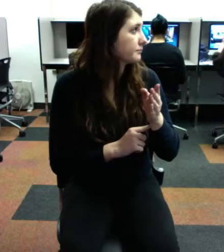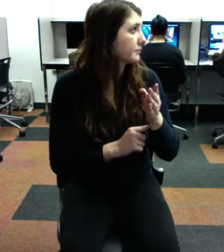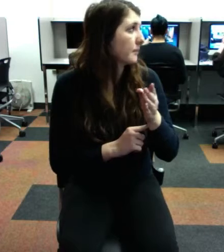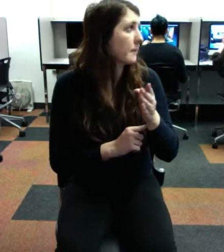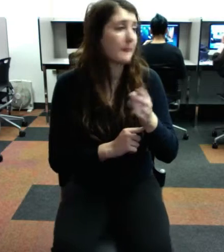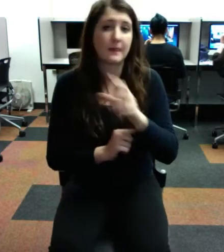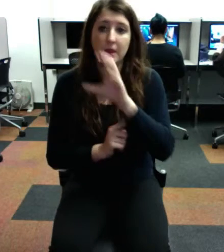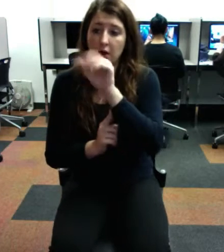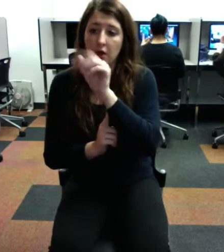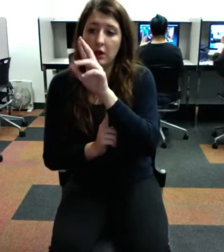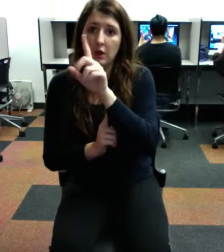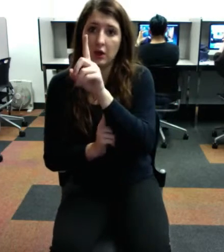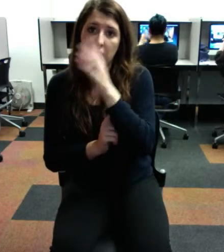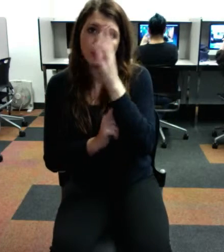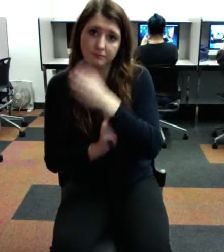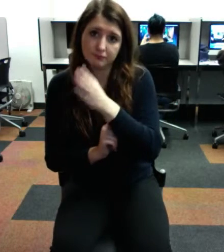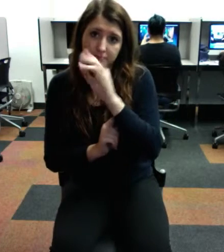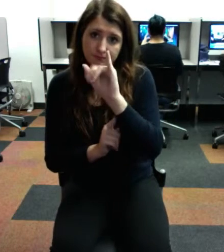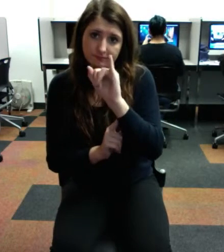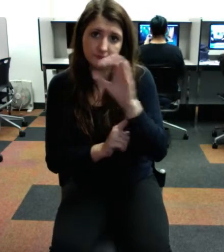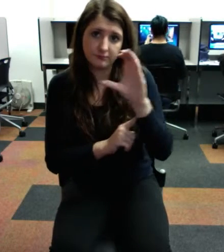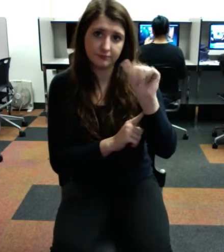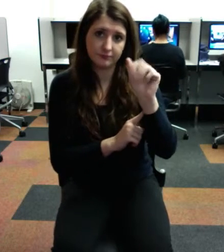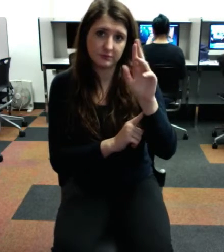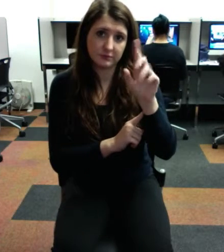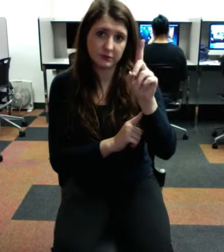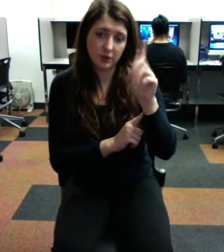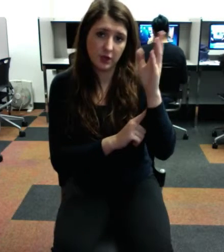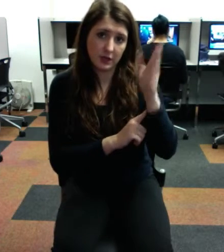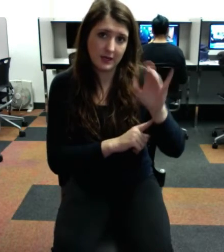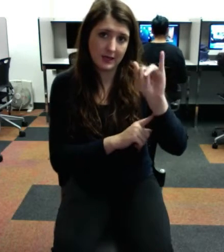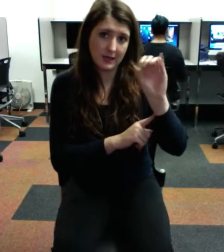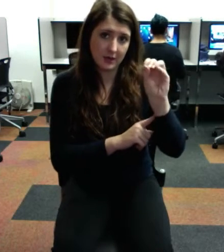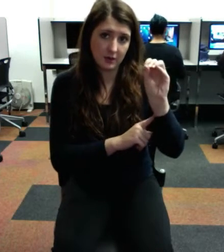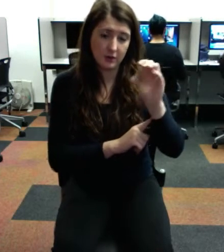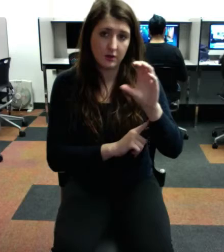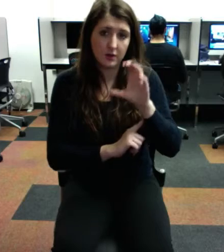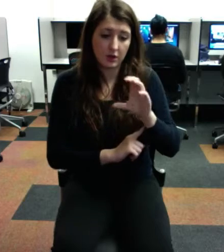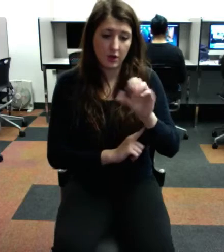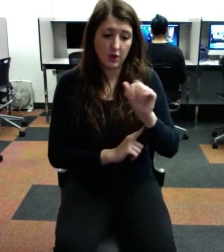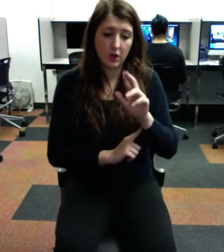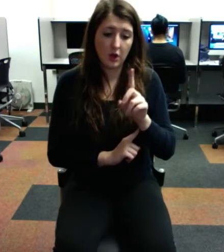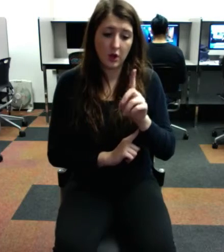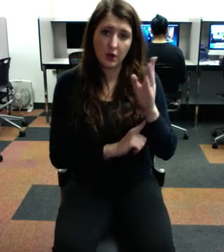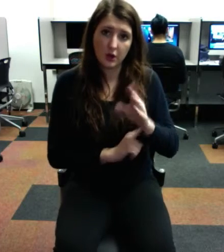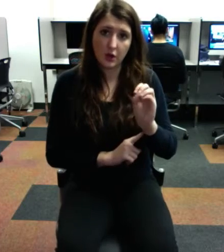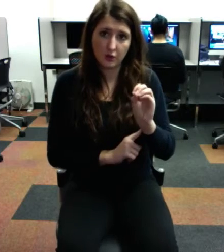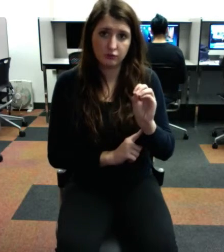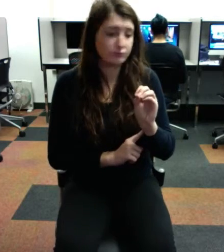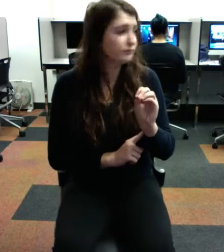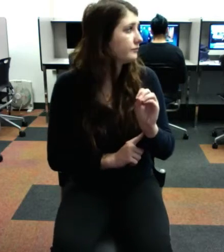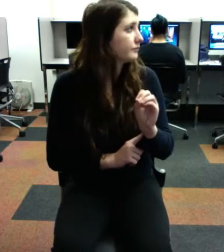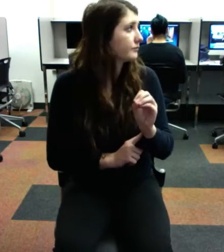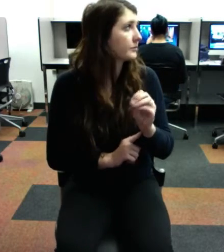to the root. An example, cardiomegaly. The method for deciphering a